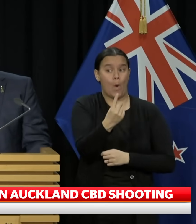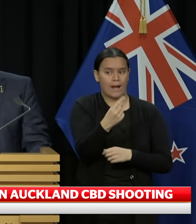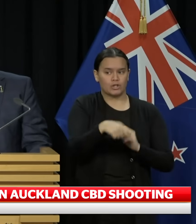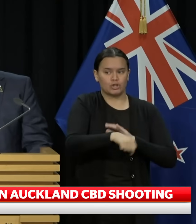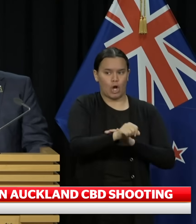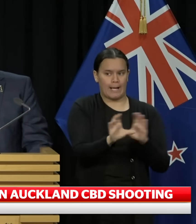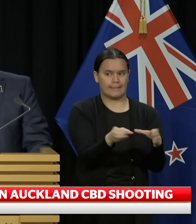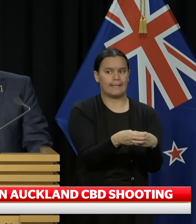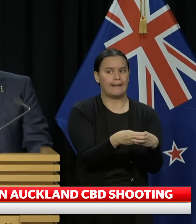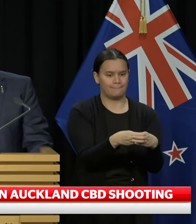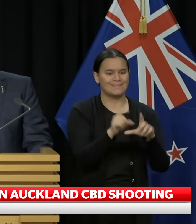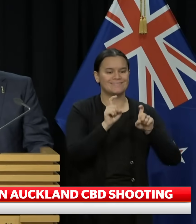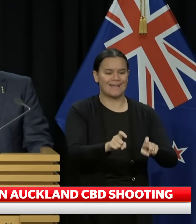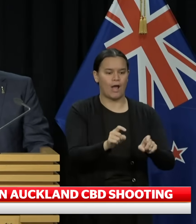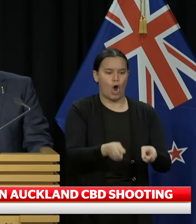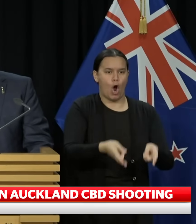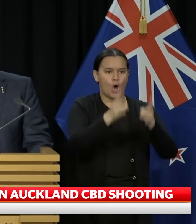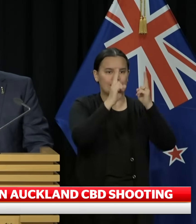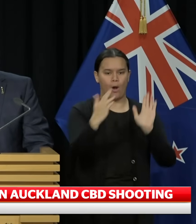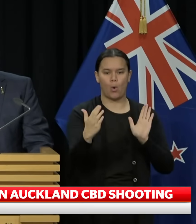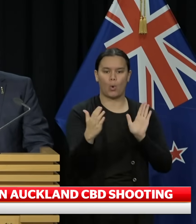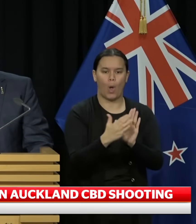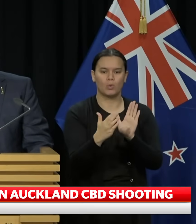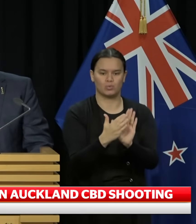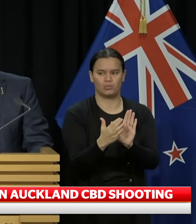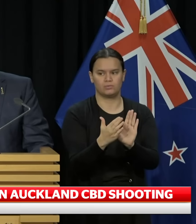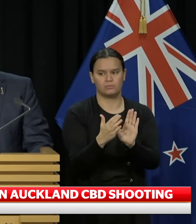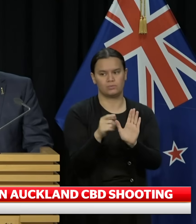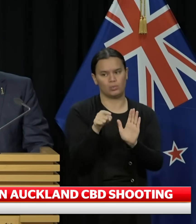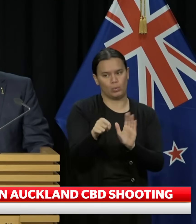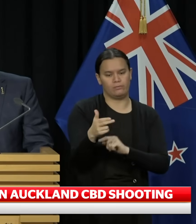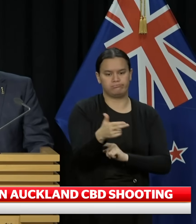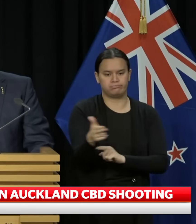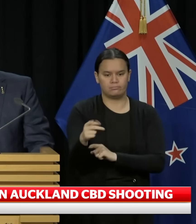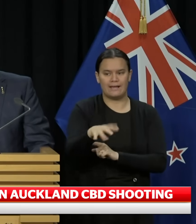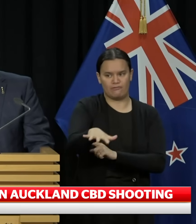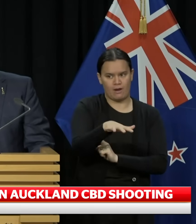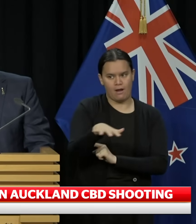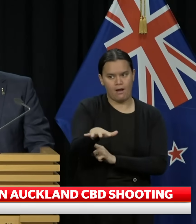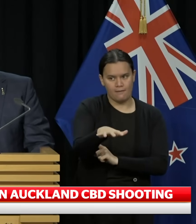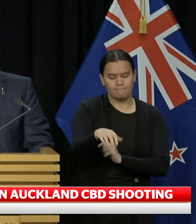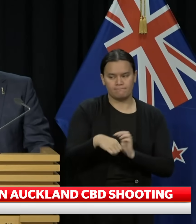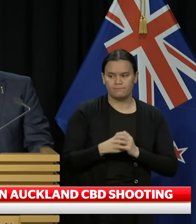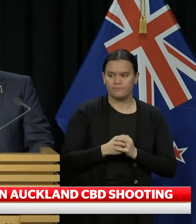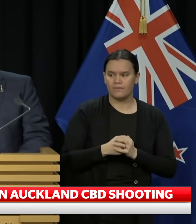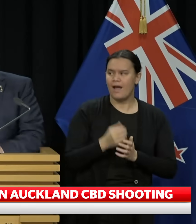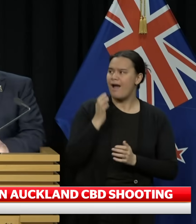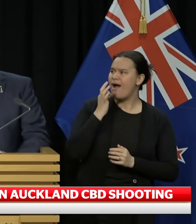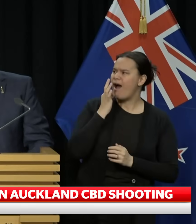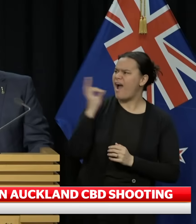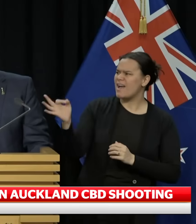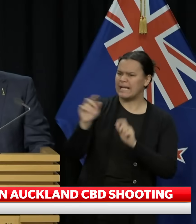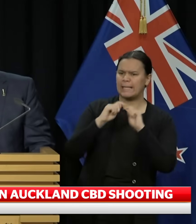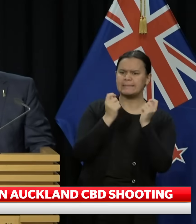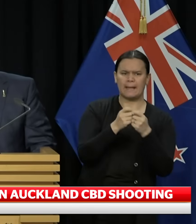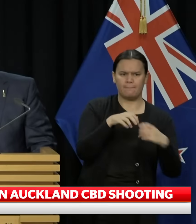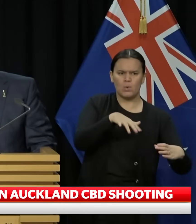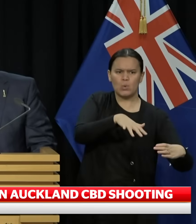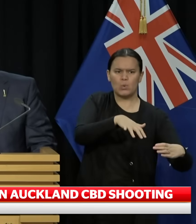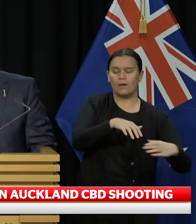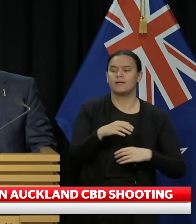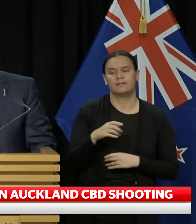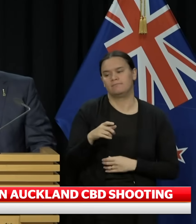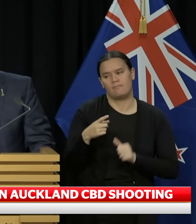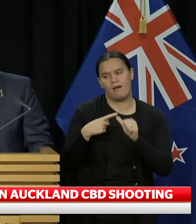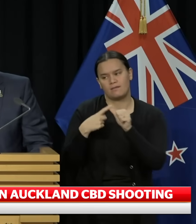all of the hotels have people associated with the tournament. I beg your pardon? Oh, I'm not going to go into that now. And